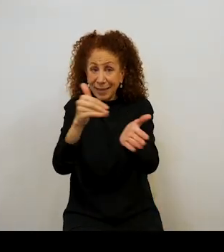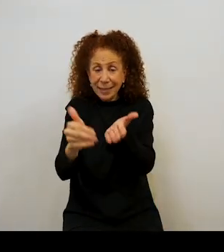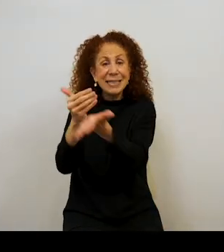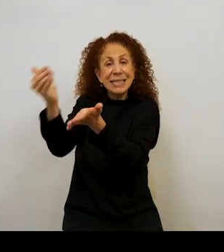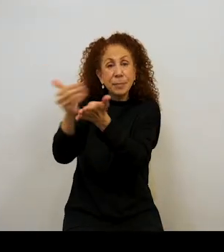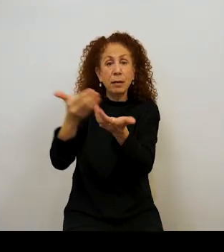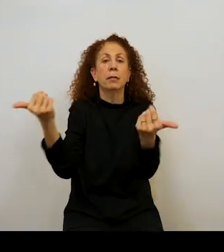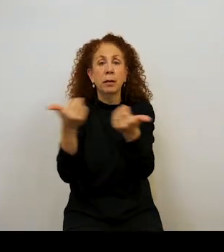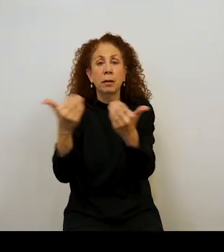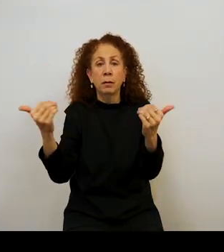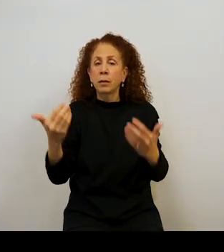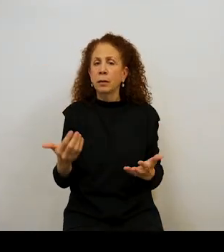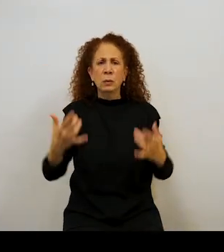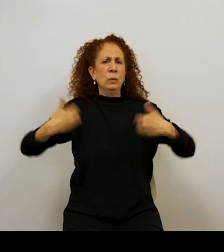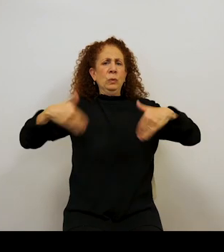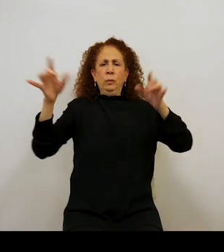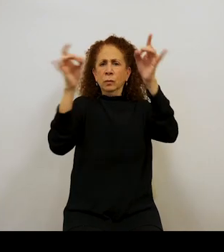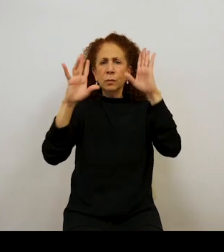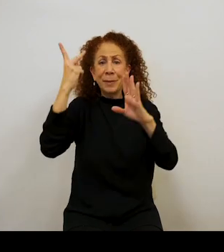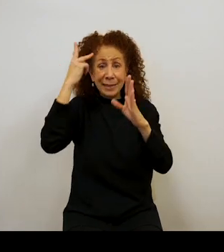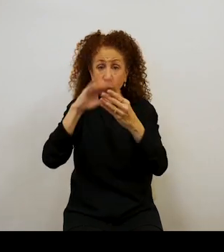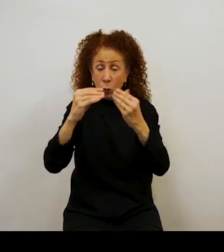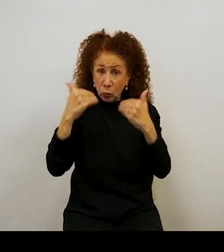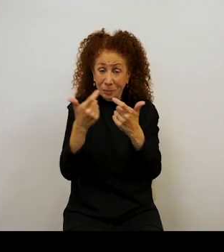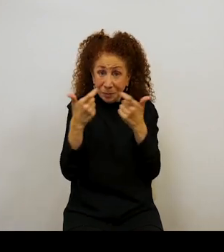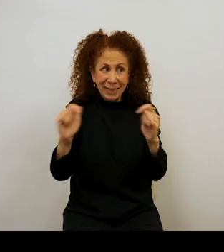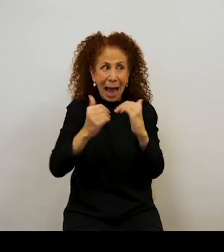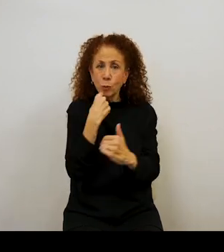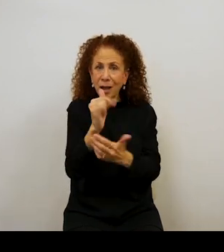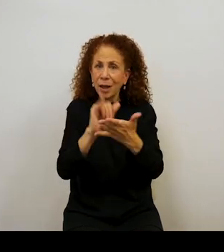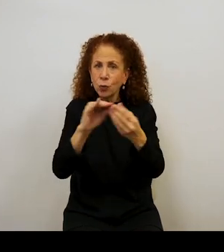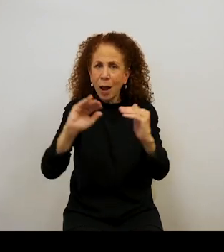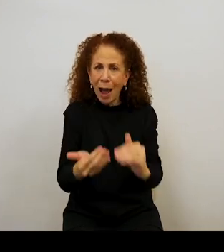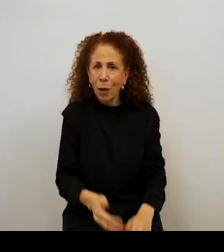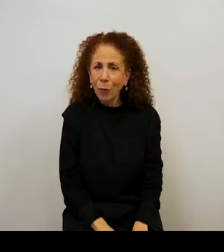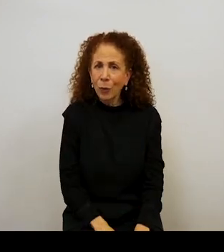displaced. Mm-hmm. It is a huge political story. We don't, how do you tell it? But